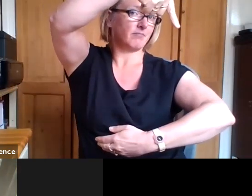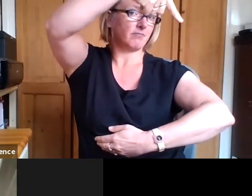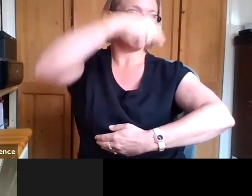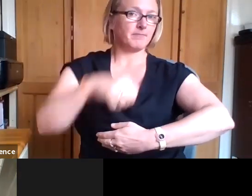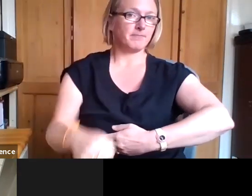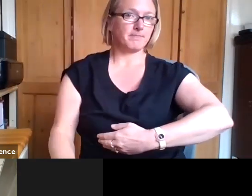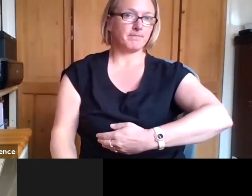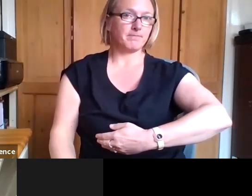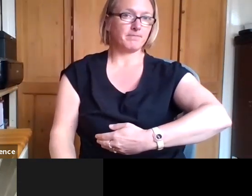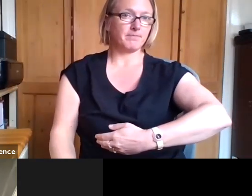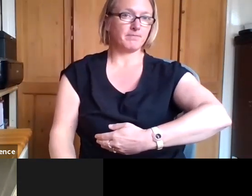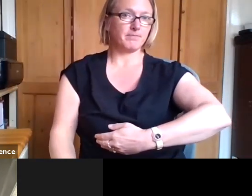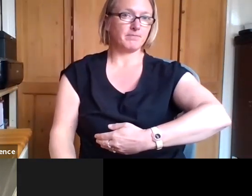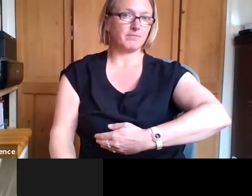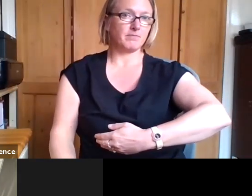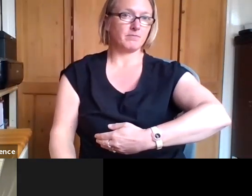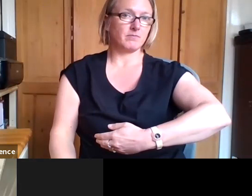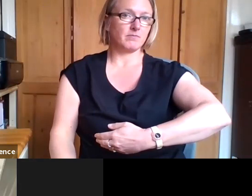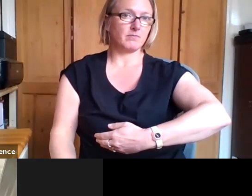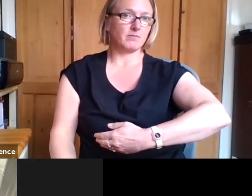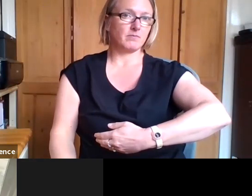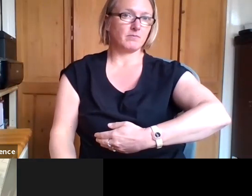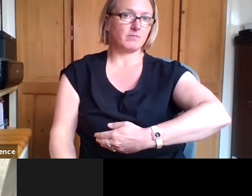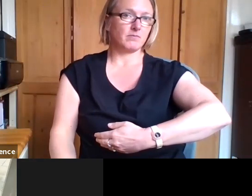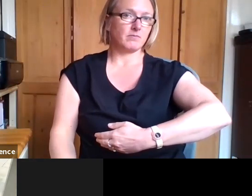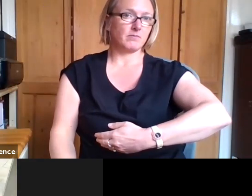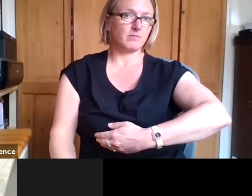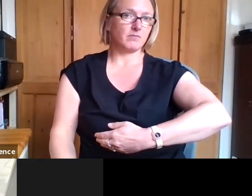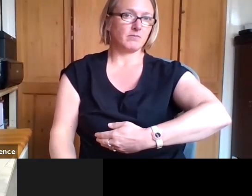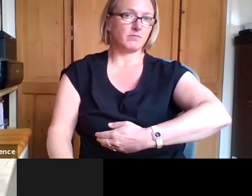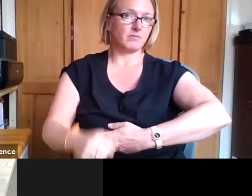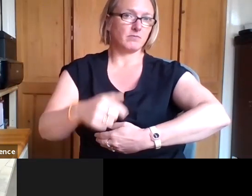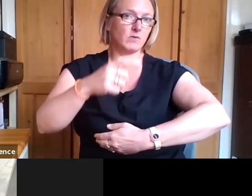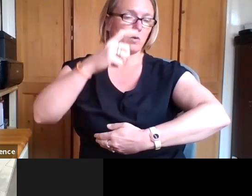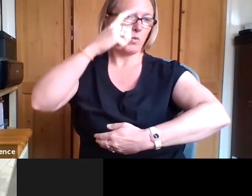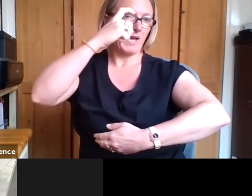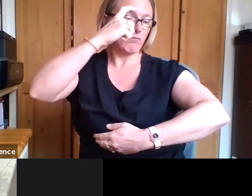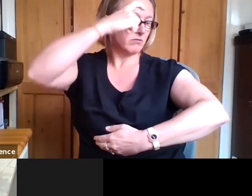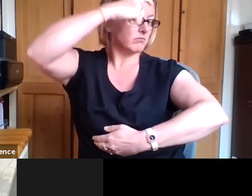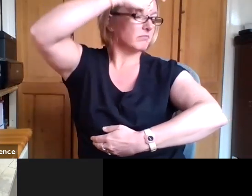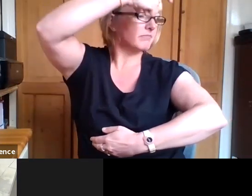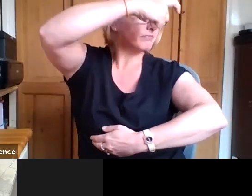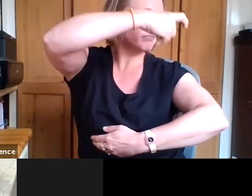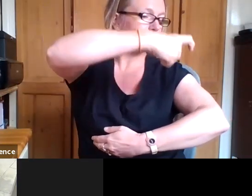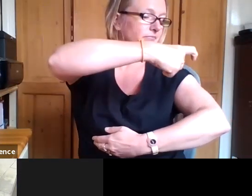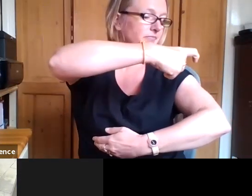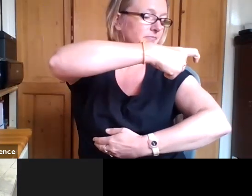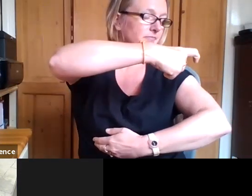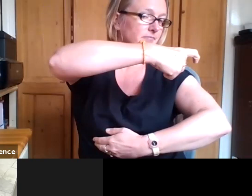neck so that the camera doesn't fall, and you put the camera down just on top like